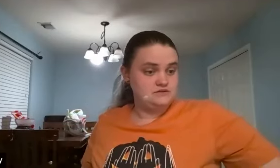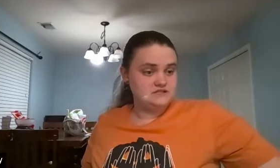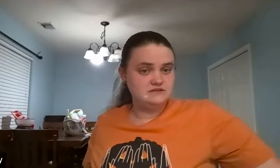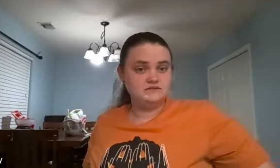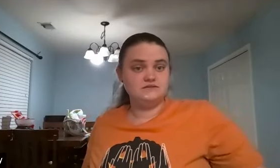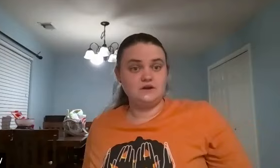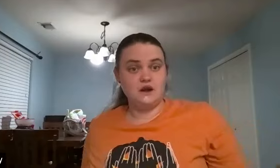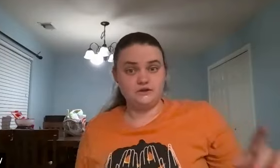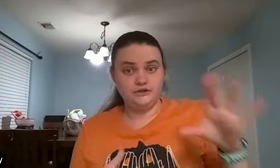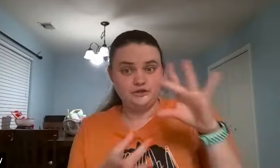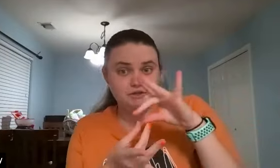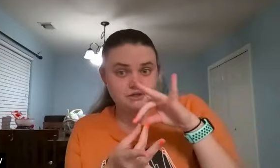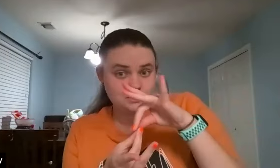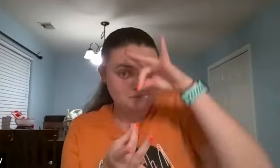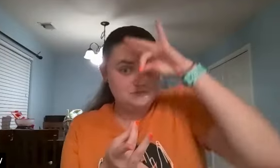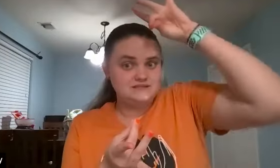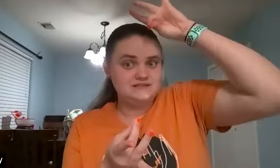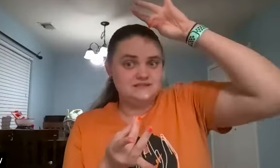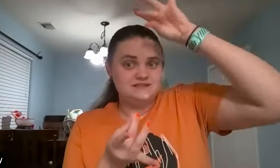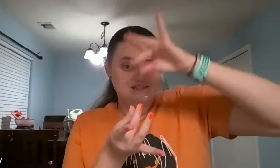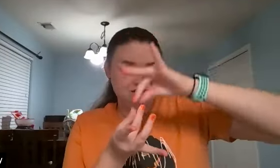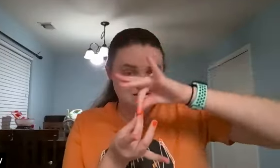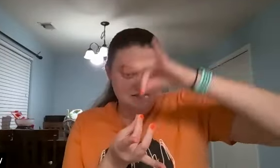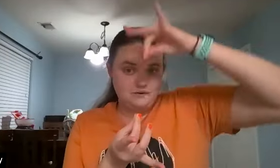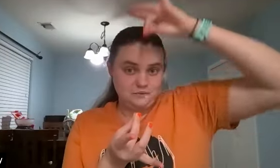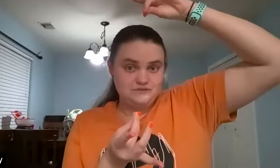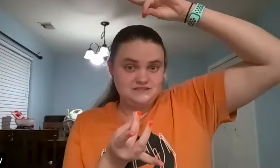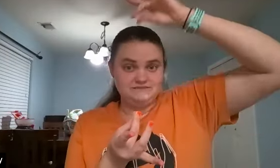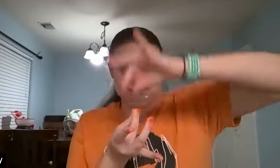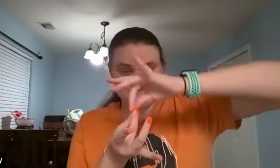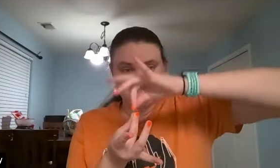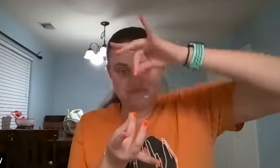Ghost. Our ghost. Ghost.